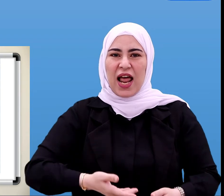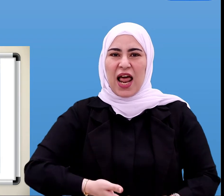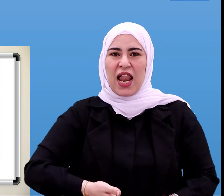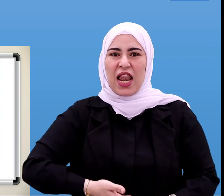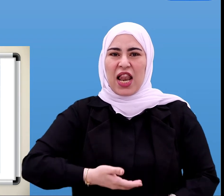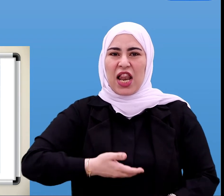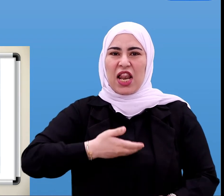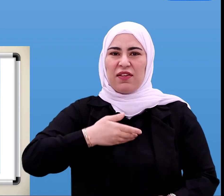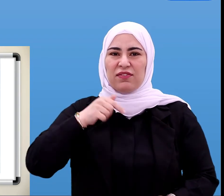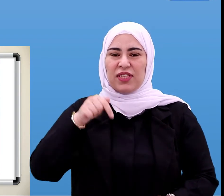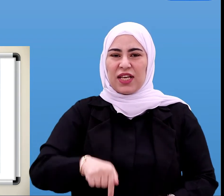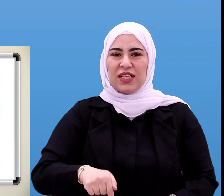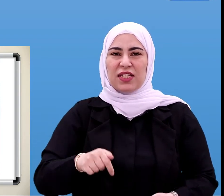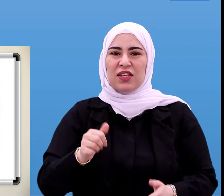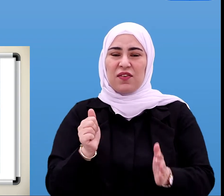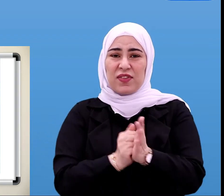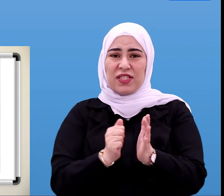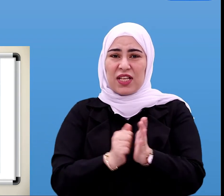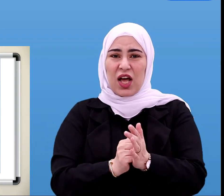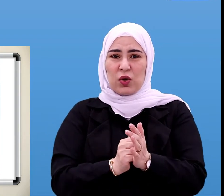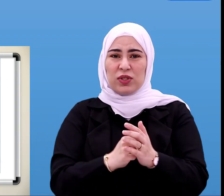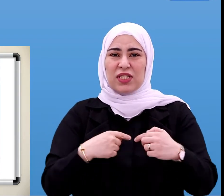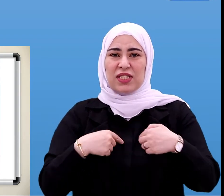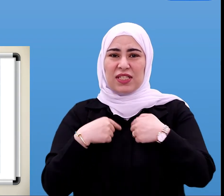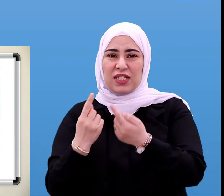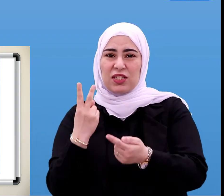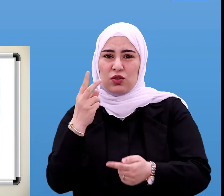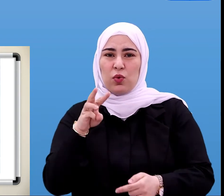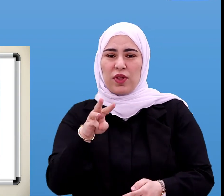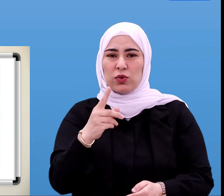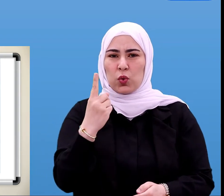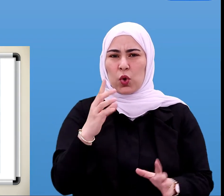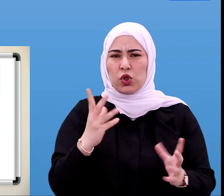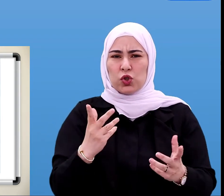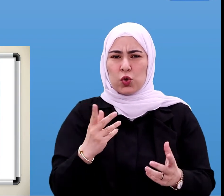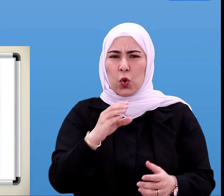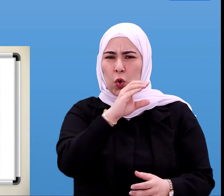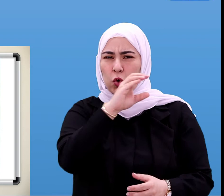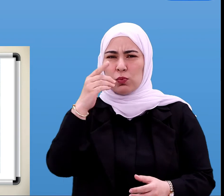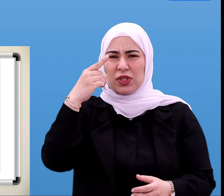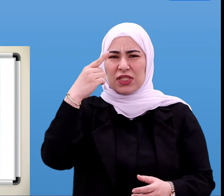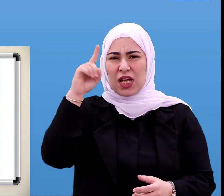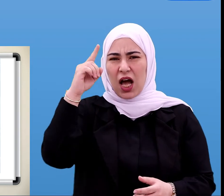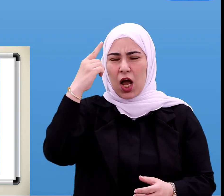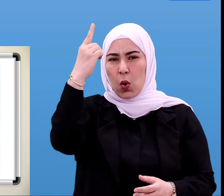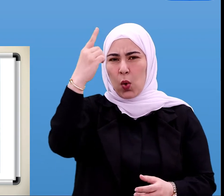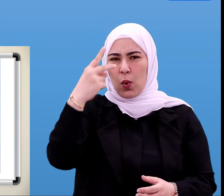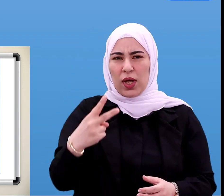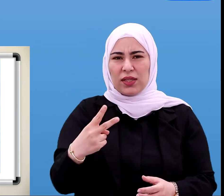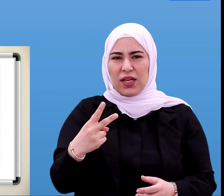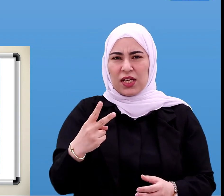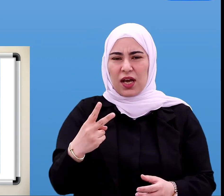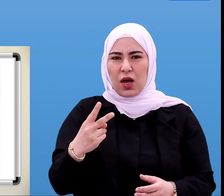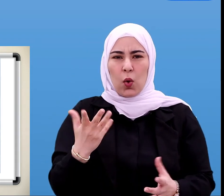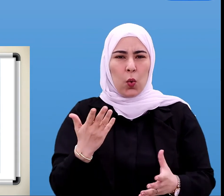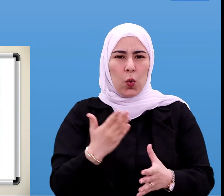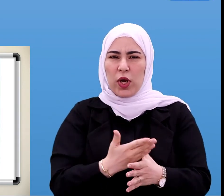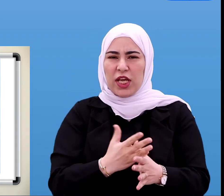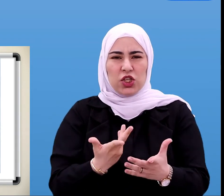is correct? Think. Look for keywords and look or check